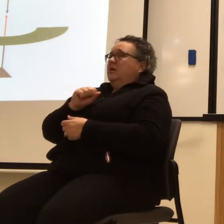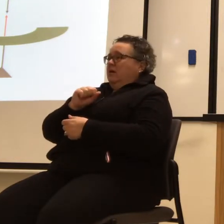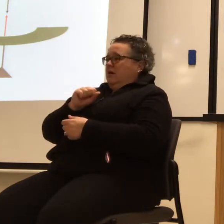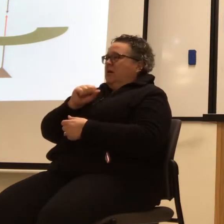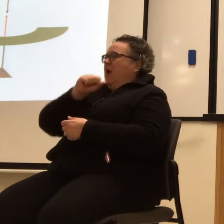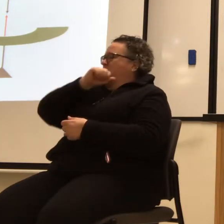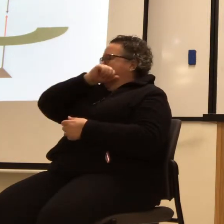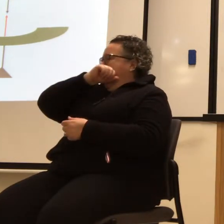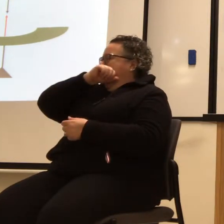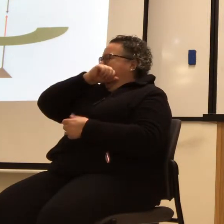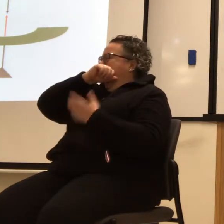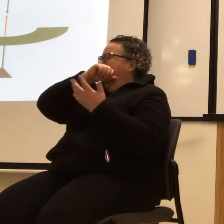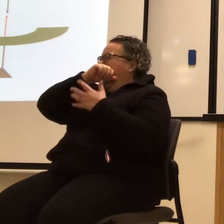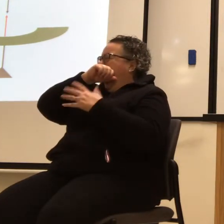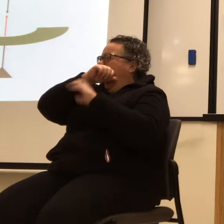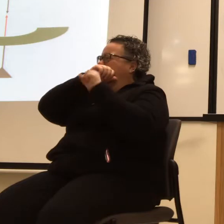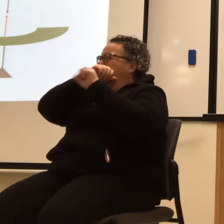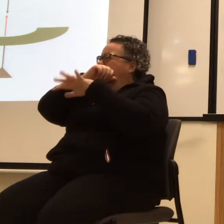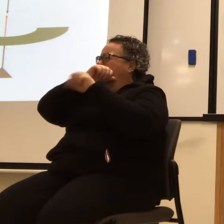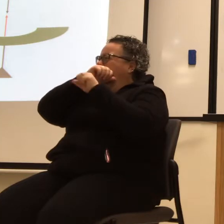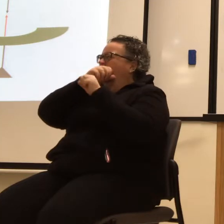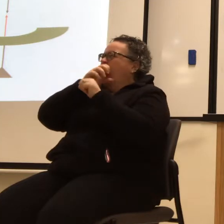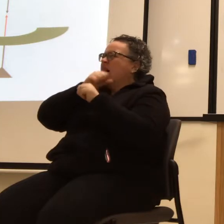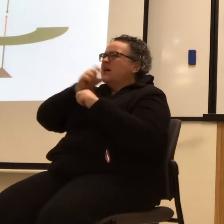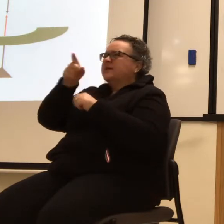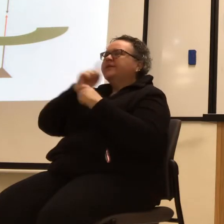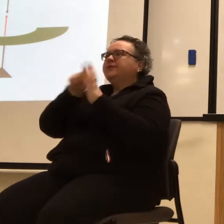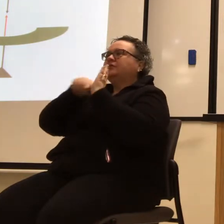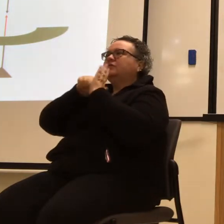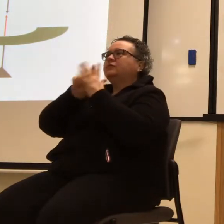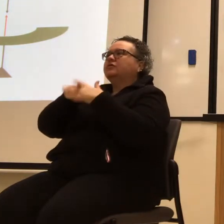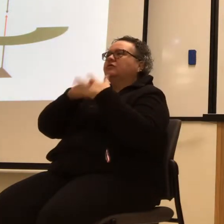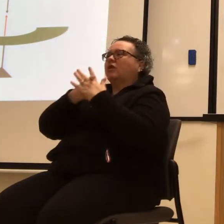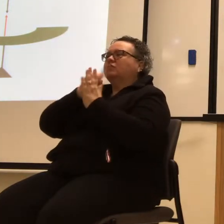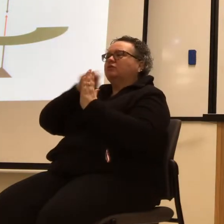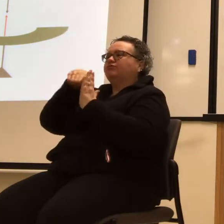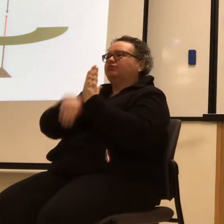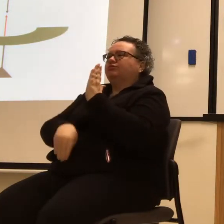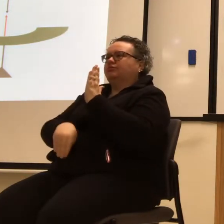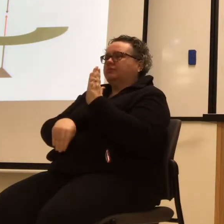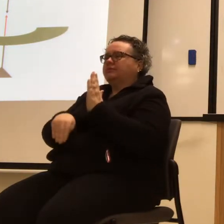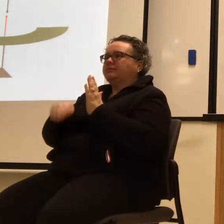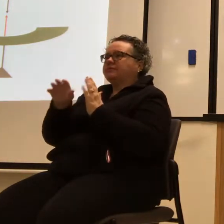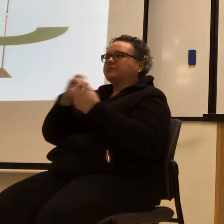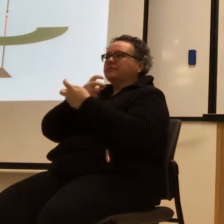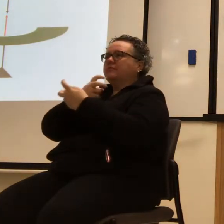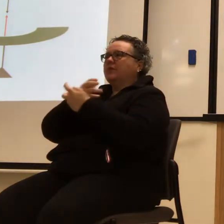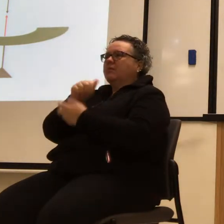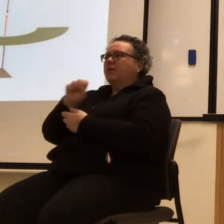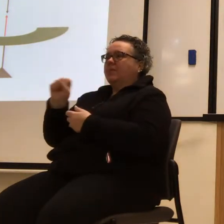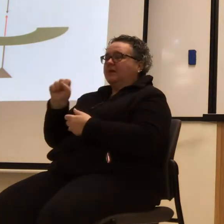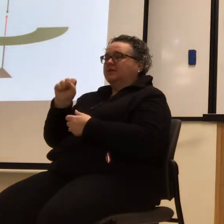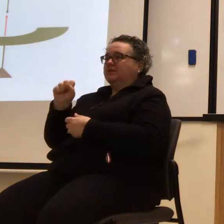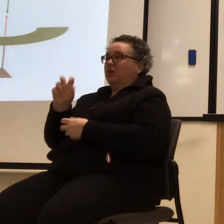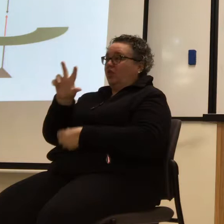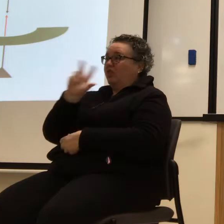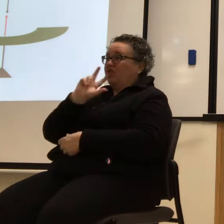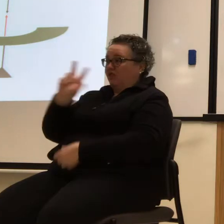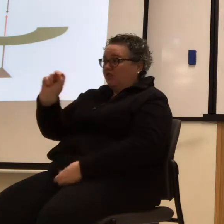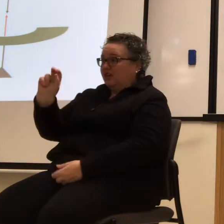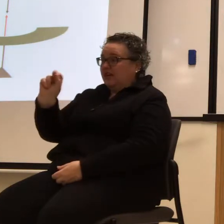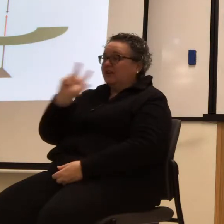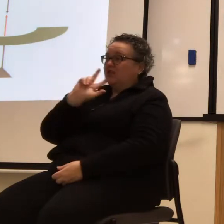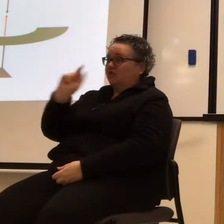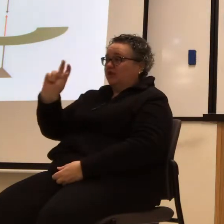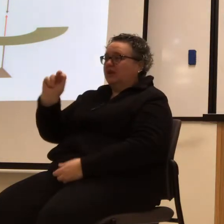like the magic age where like you start to decline in your bone mass? 30. After 30, it's all downhill. That's true. I remember